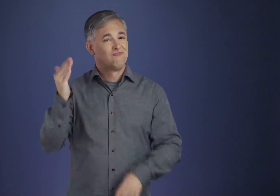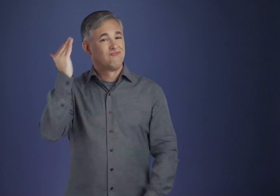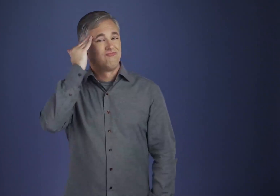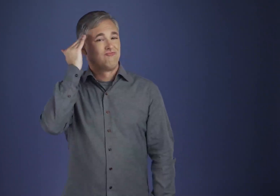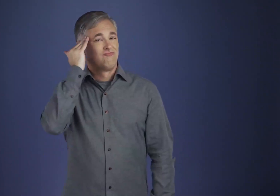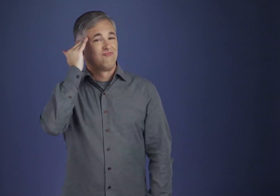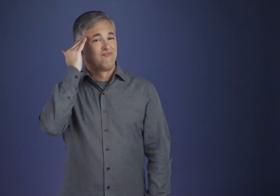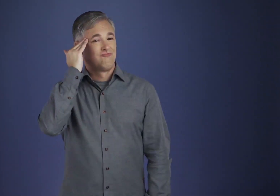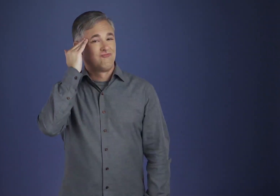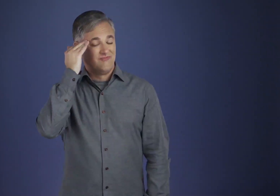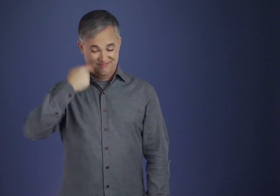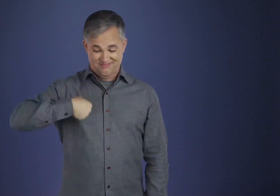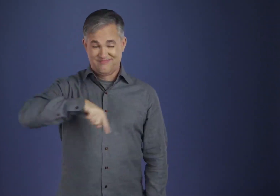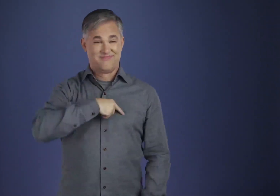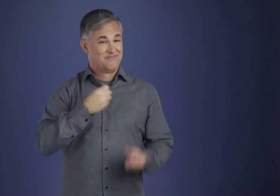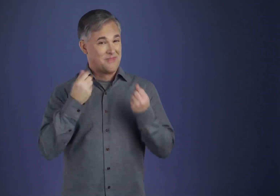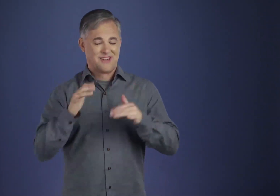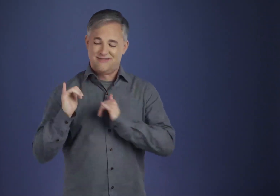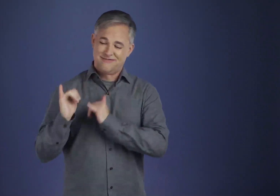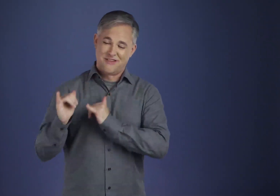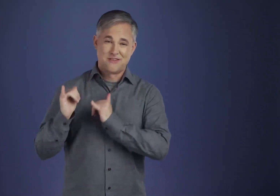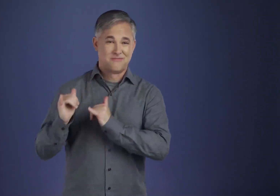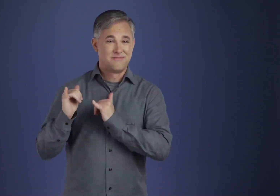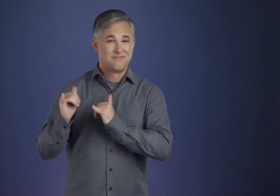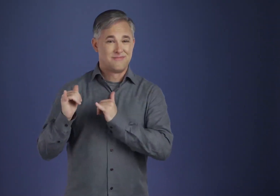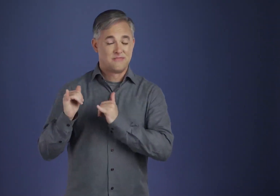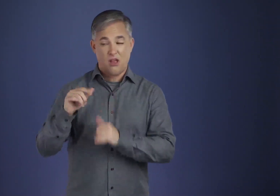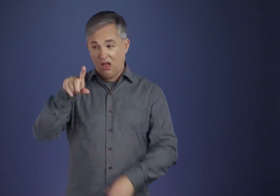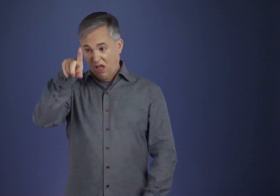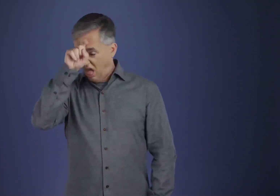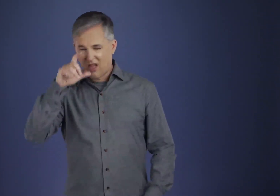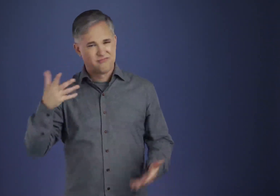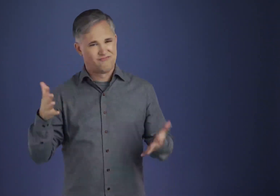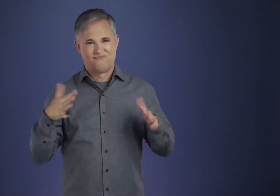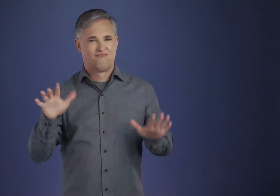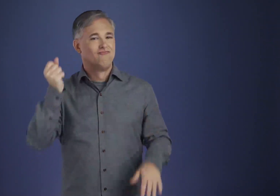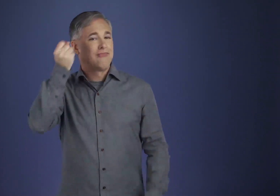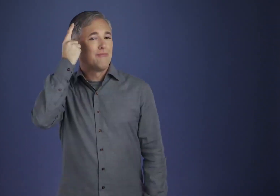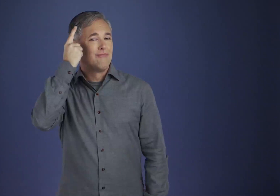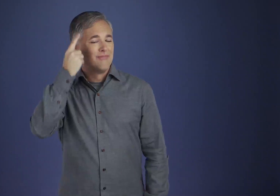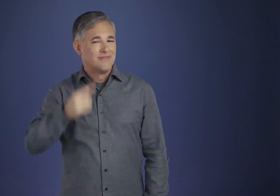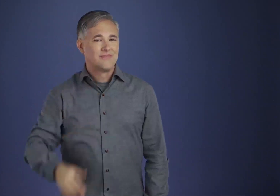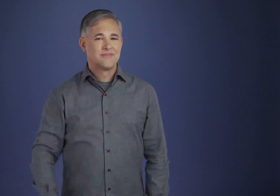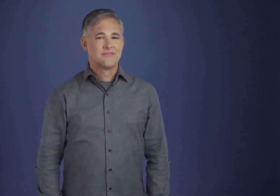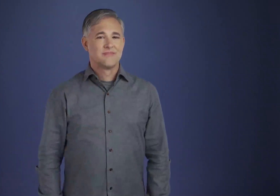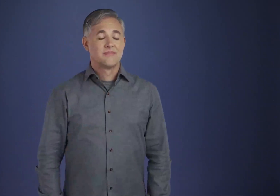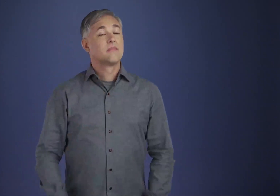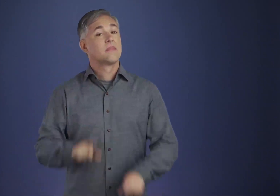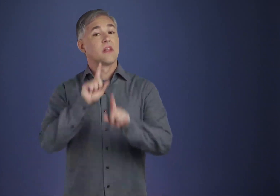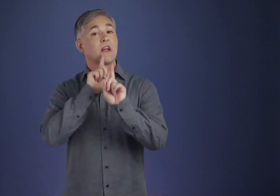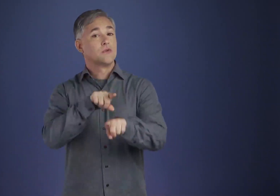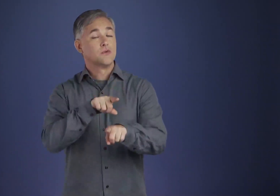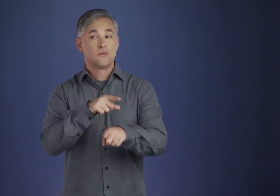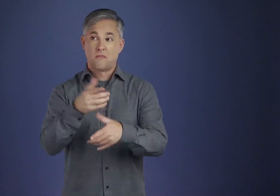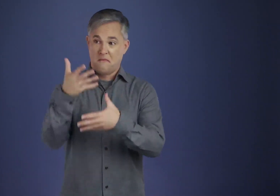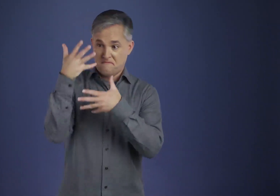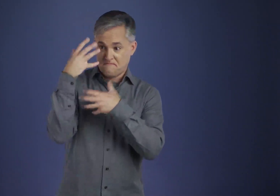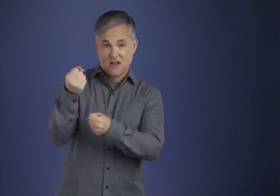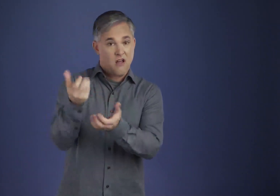There are too many of us who have been just like him and have found the riddle's answer. This answer has to do with the quality of